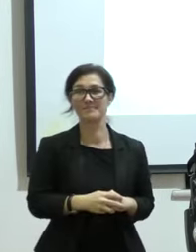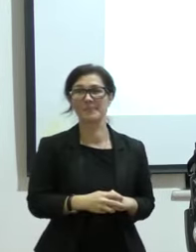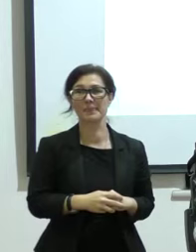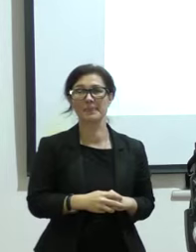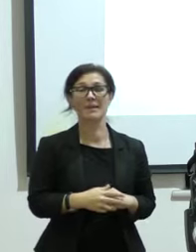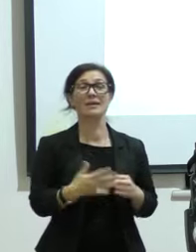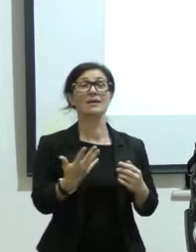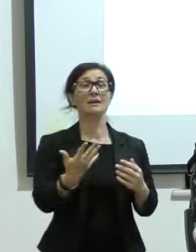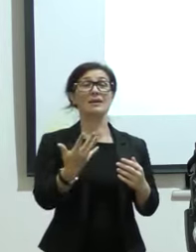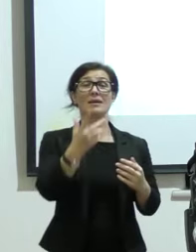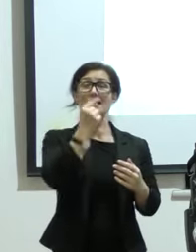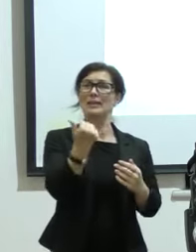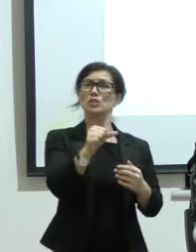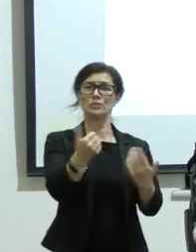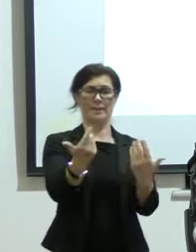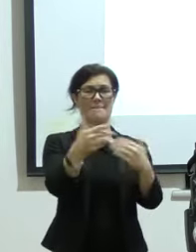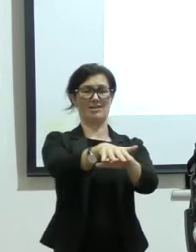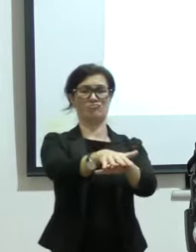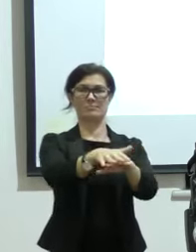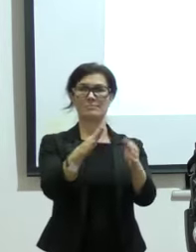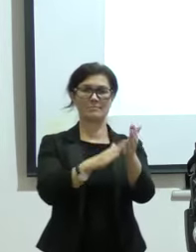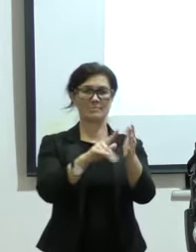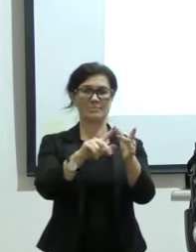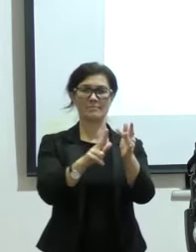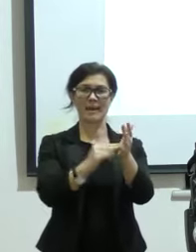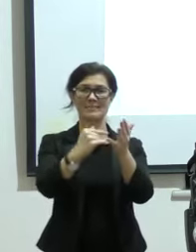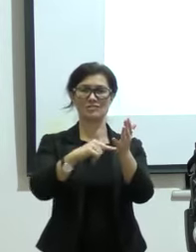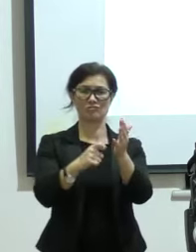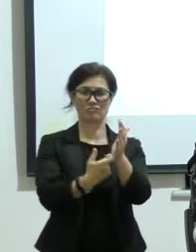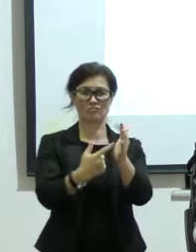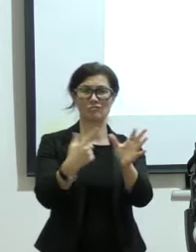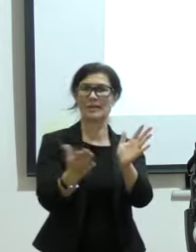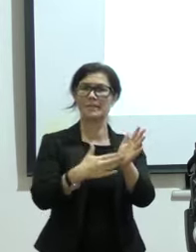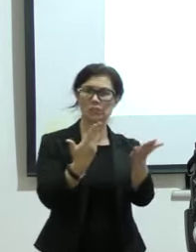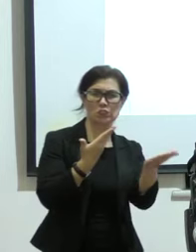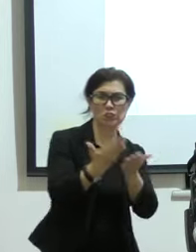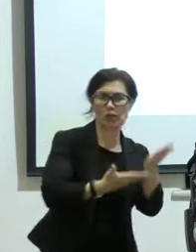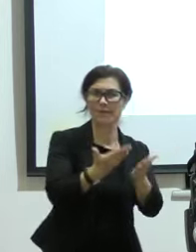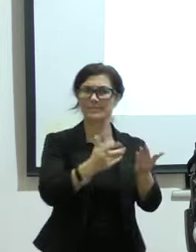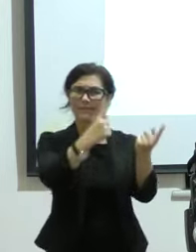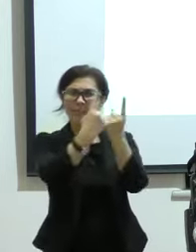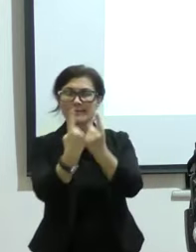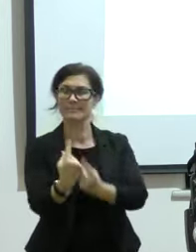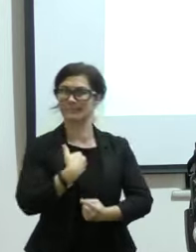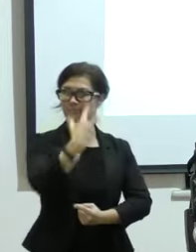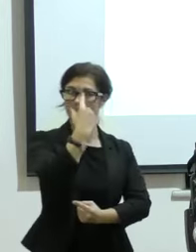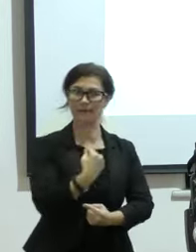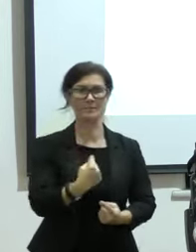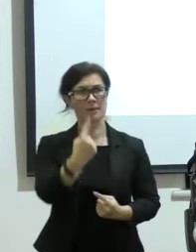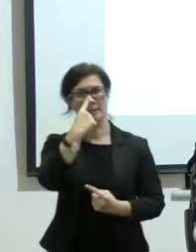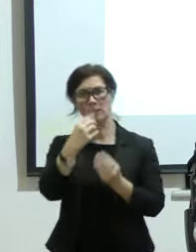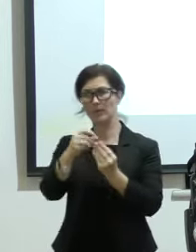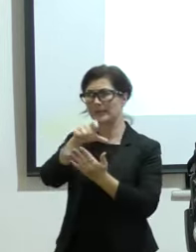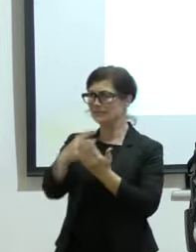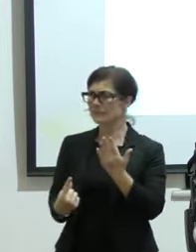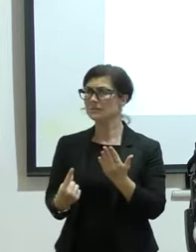mainstream and mainstream products, mainstream services. And I think people with disability can really benefit from using the